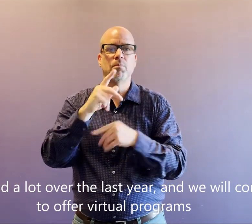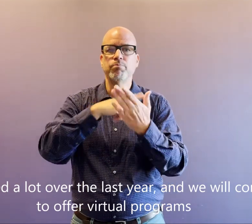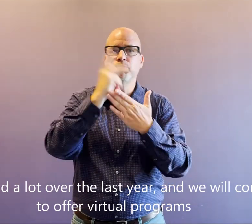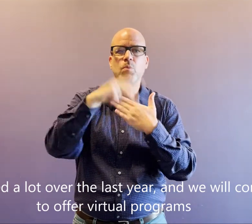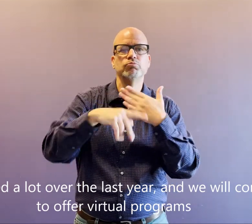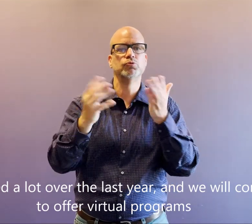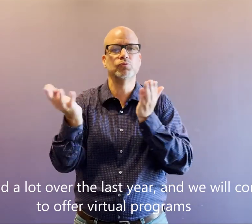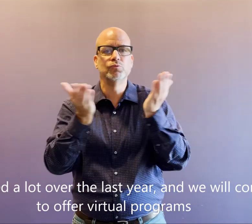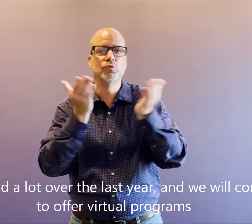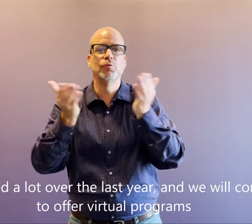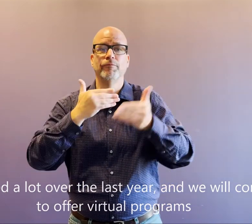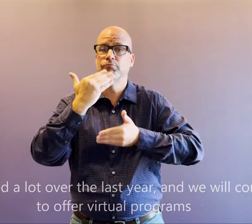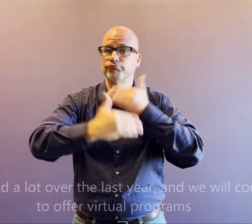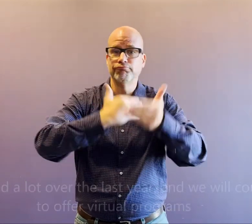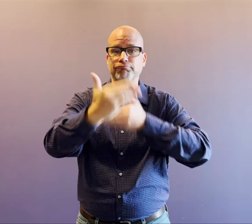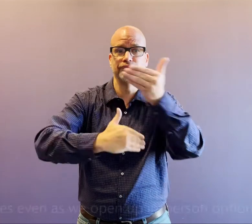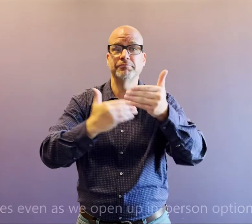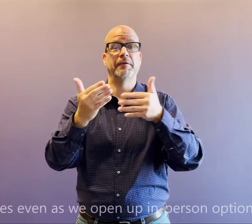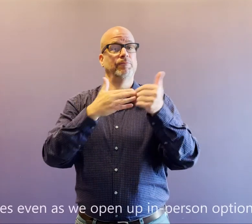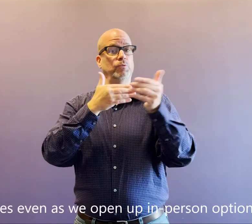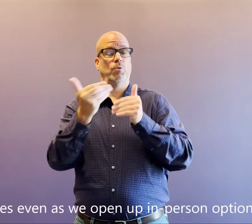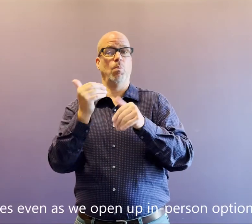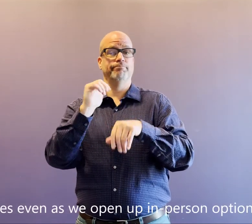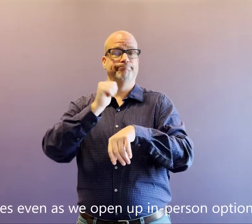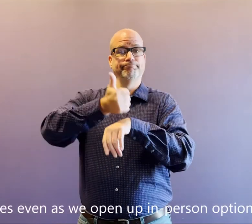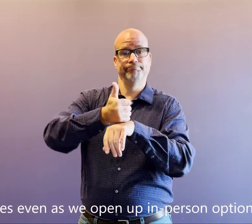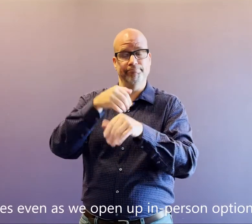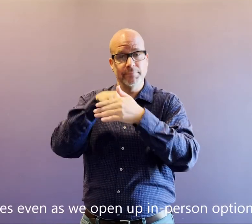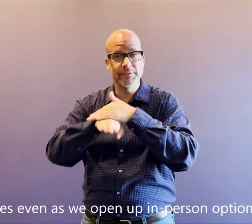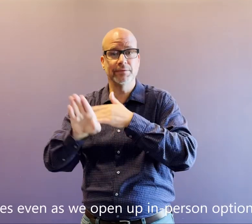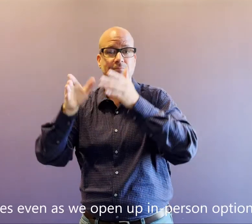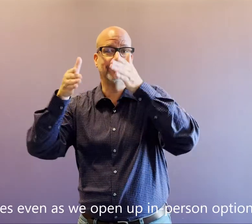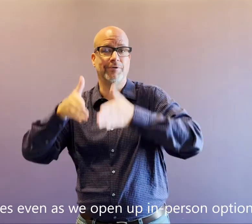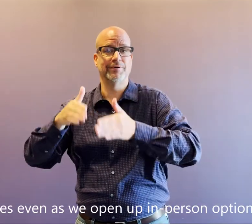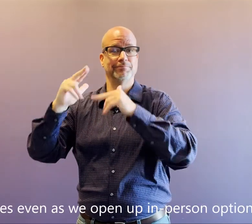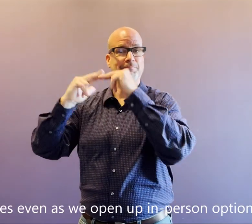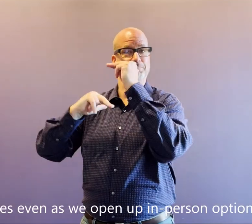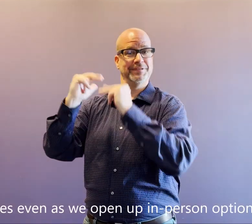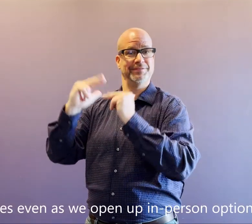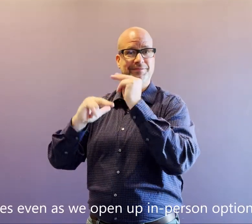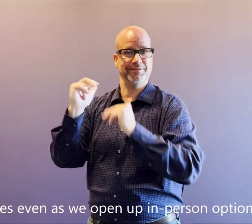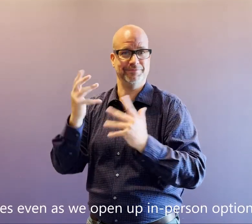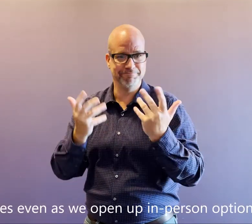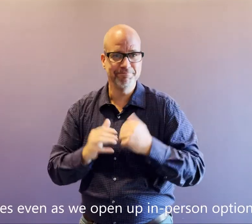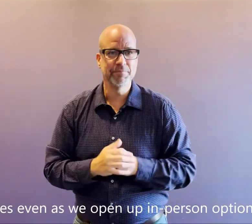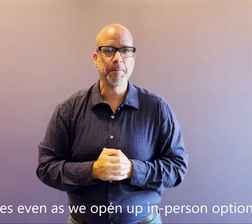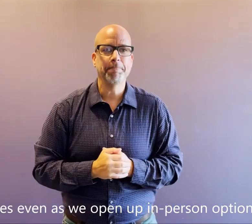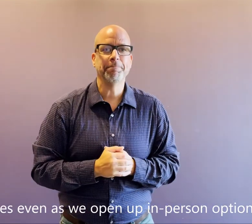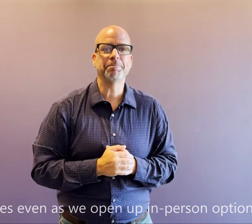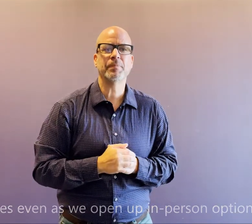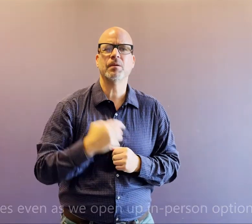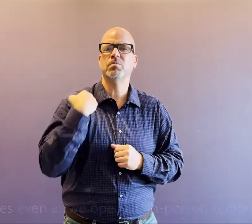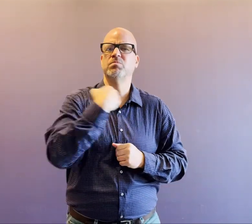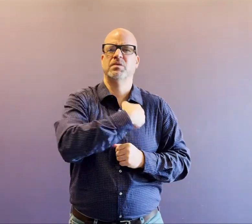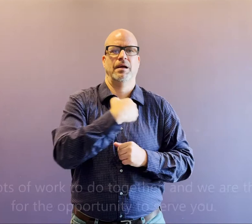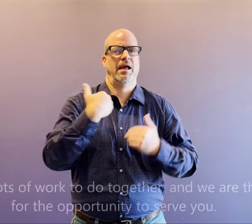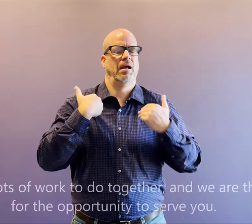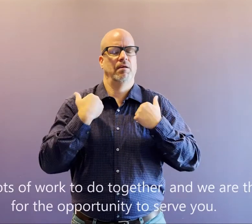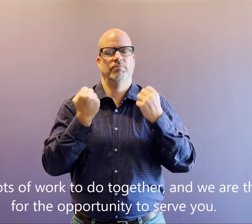and services, even as we open up in-person options, too.